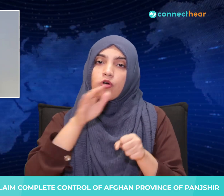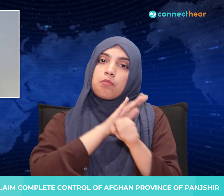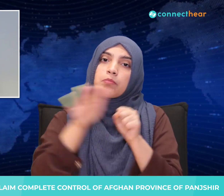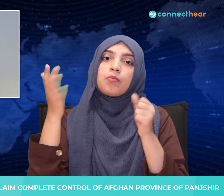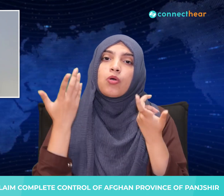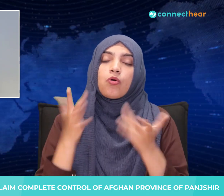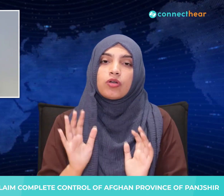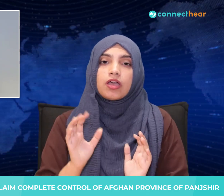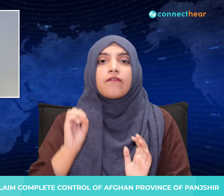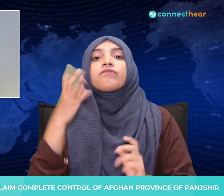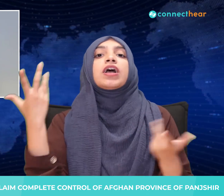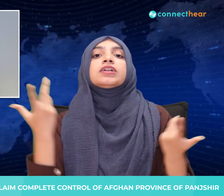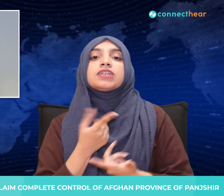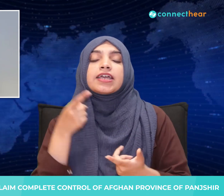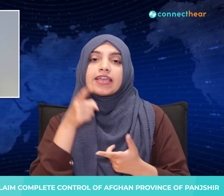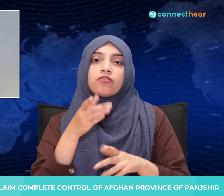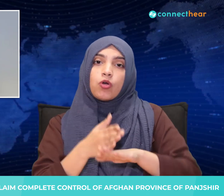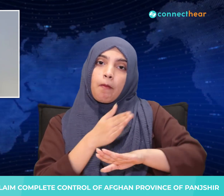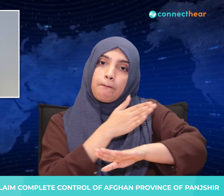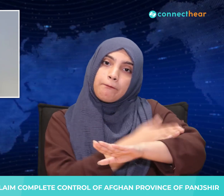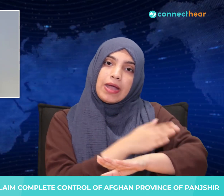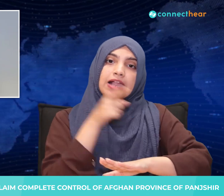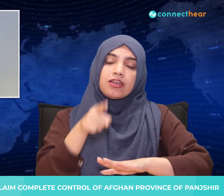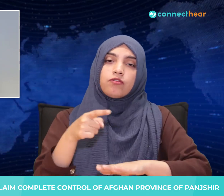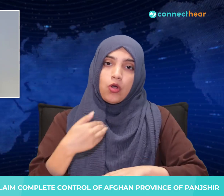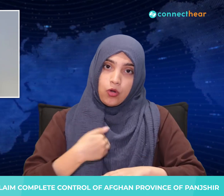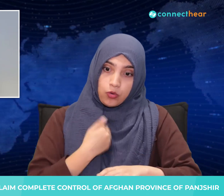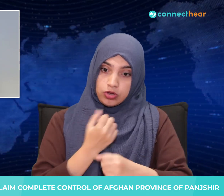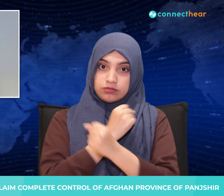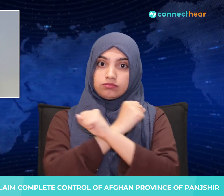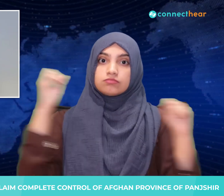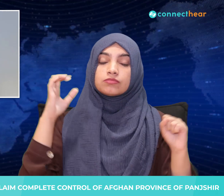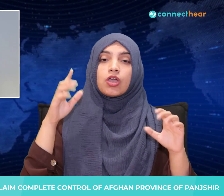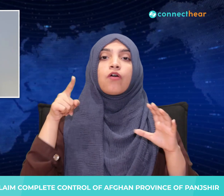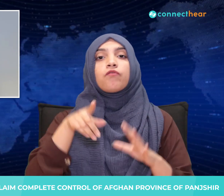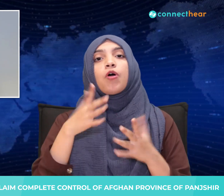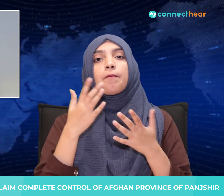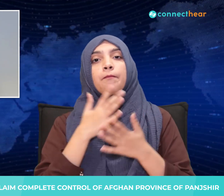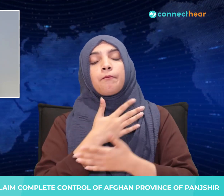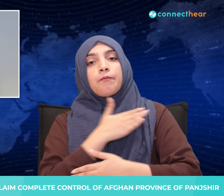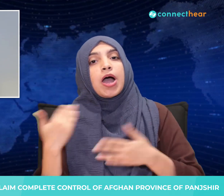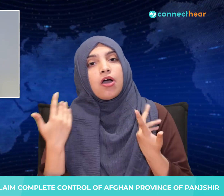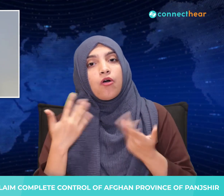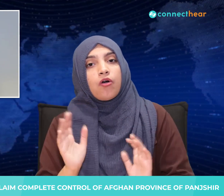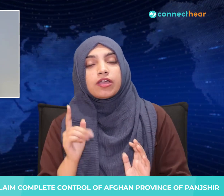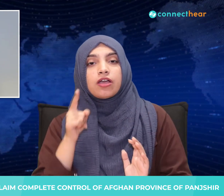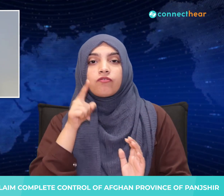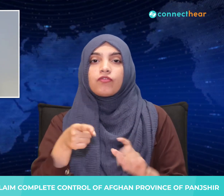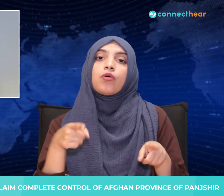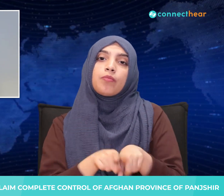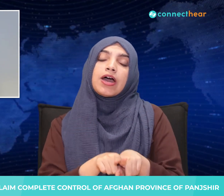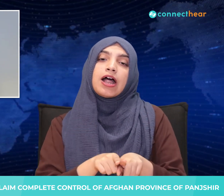Dashti had survived the suicide attack that killed Massoud's father, Ahmad